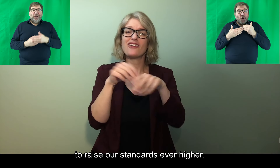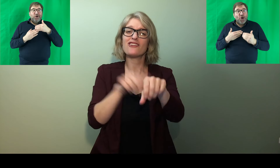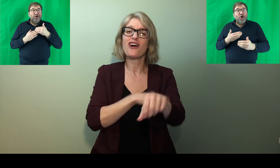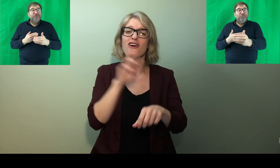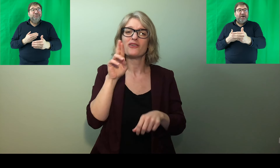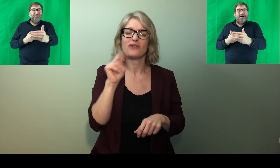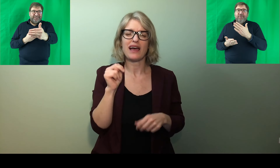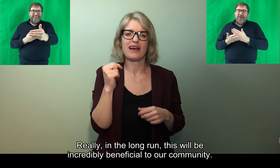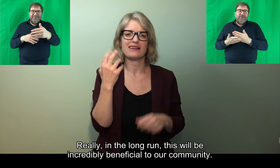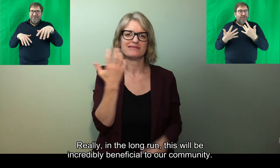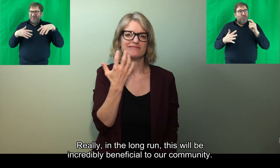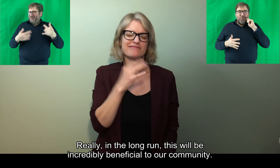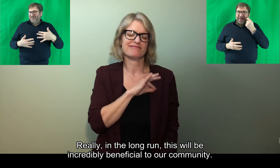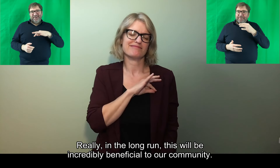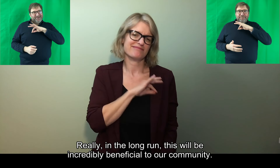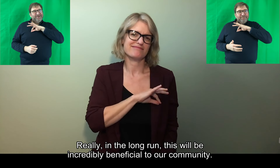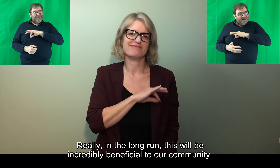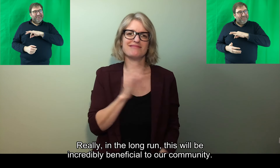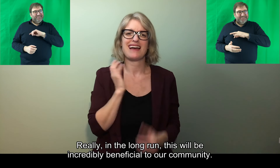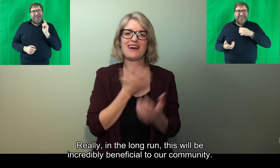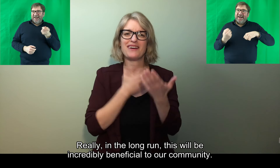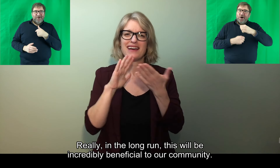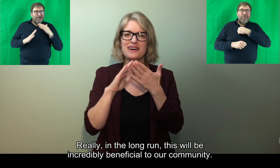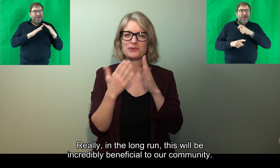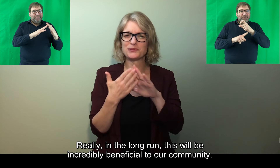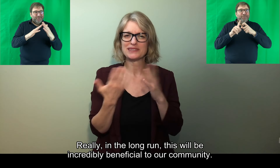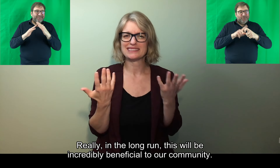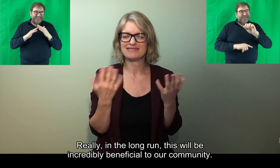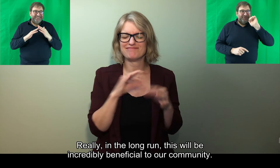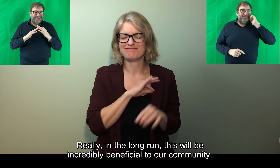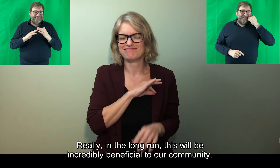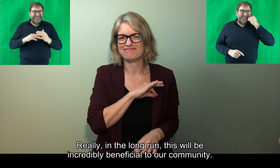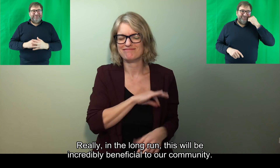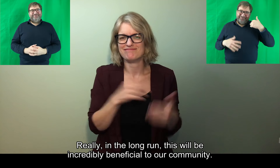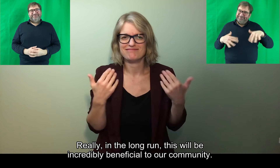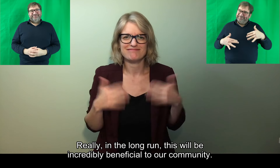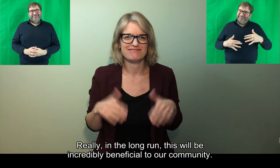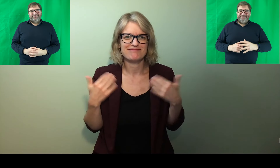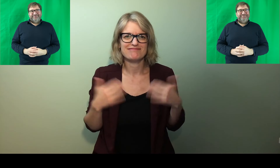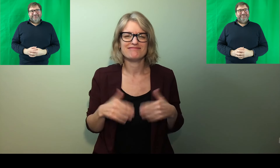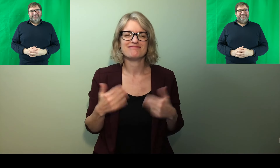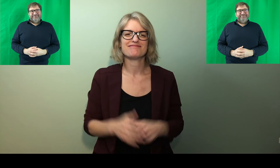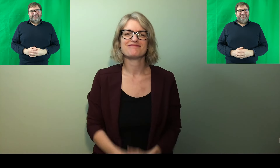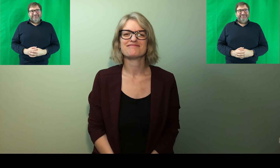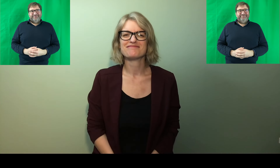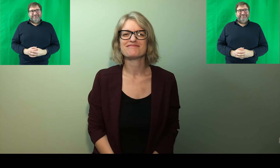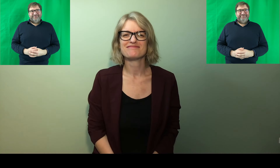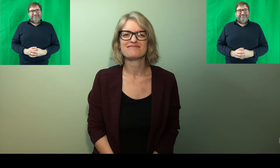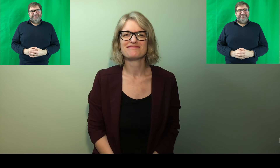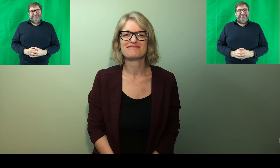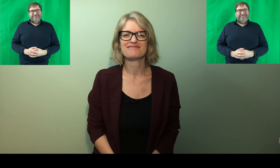higher. Really, in the long run, this will be incredibly beneficial to our community.